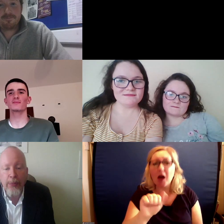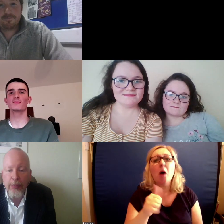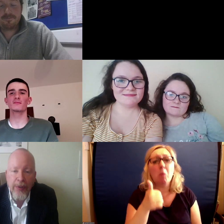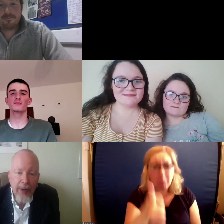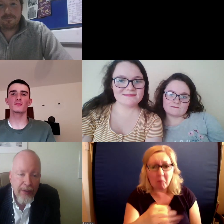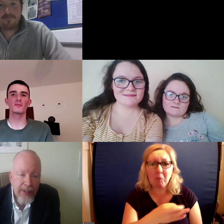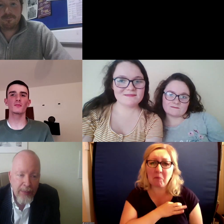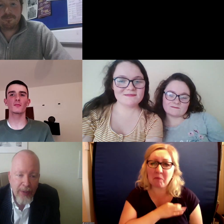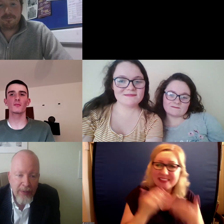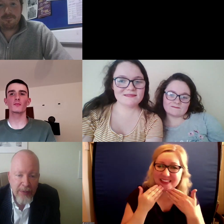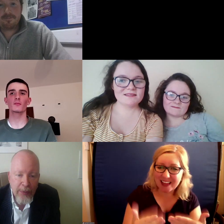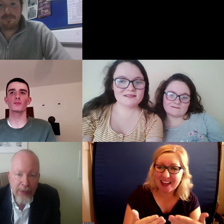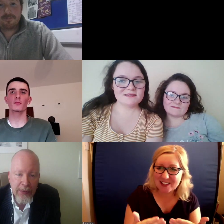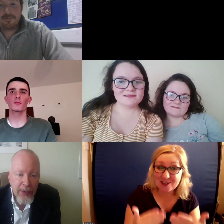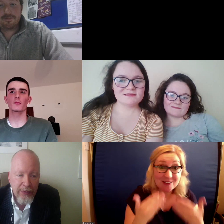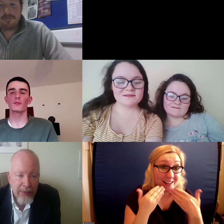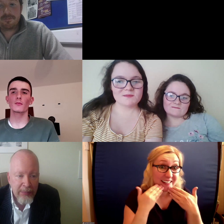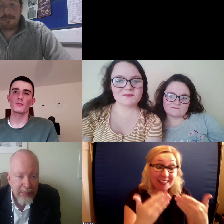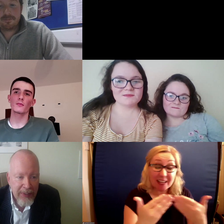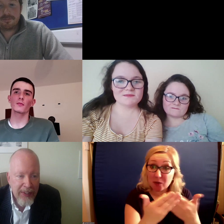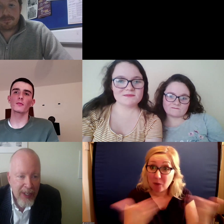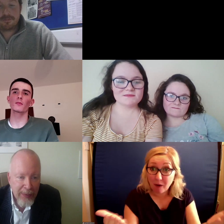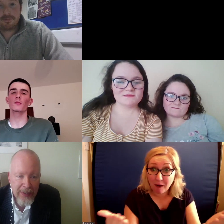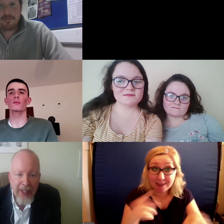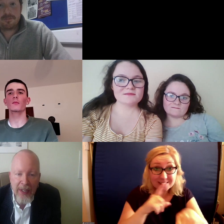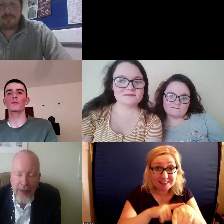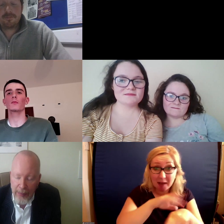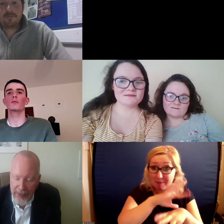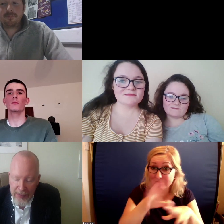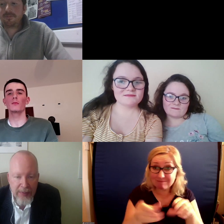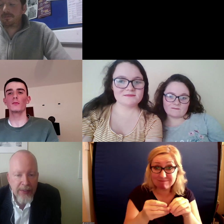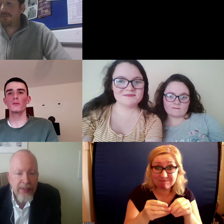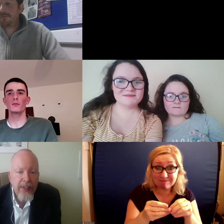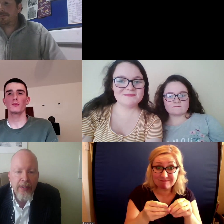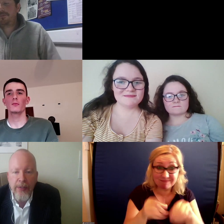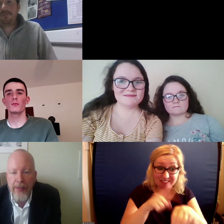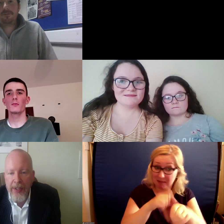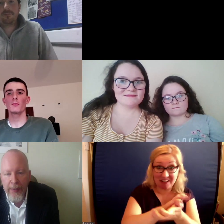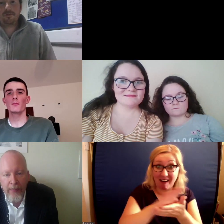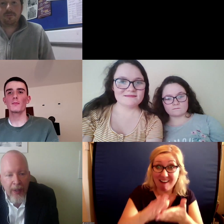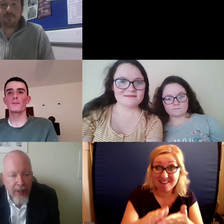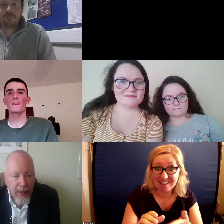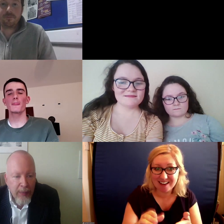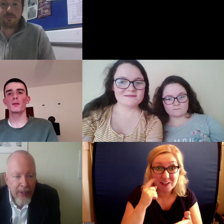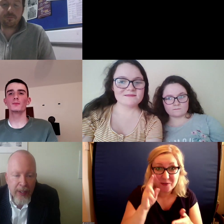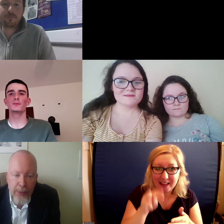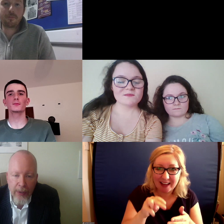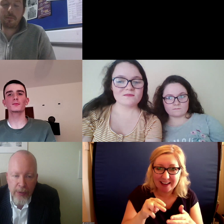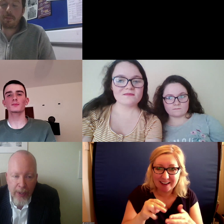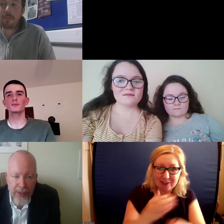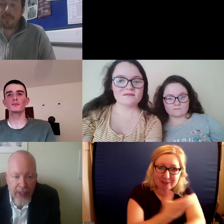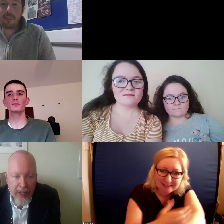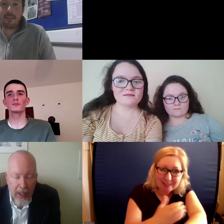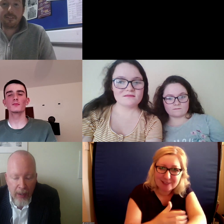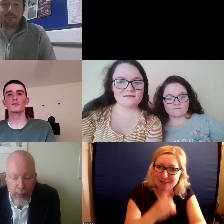much. I know we're out of time, and this would be wonderful to talk for days and hours. But this takes us to the end of the talk today. Again, thank you all